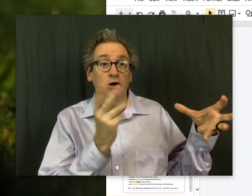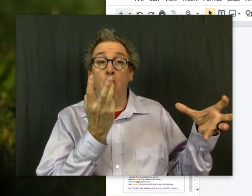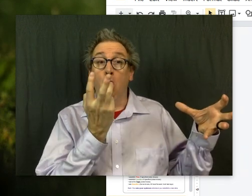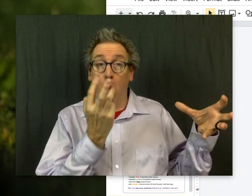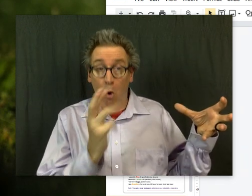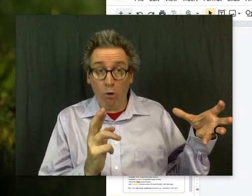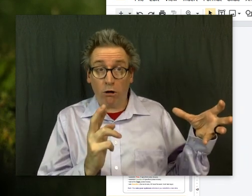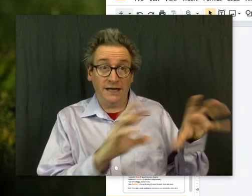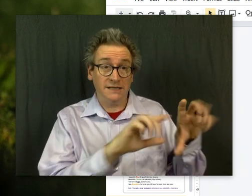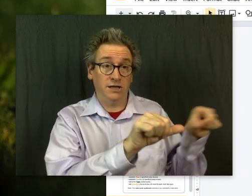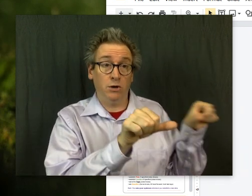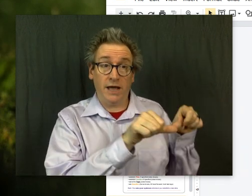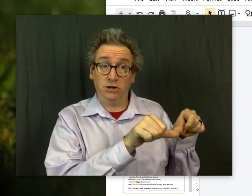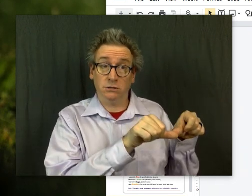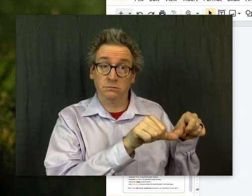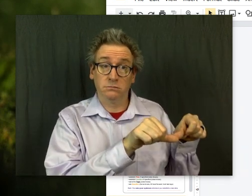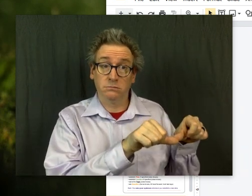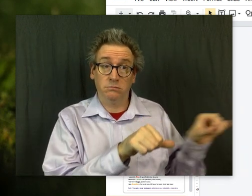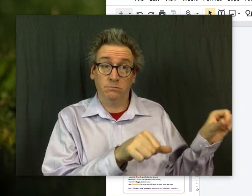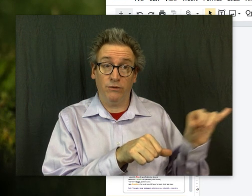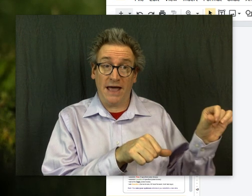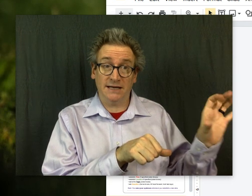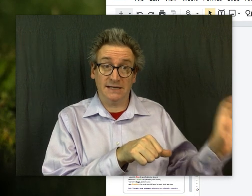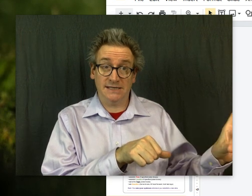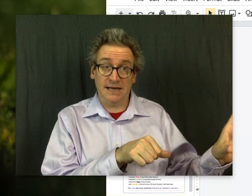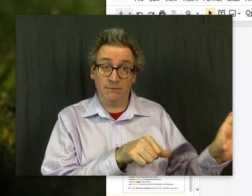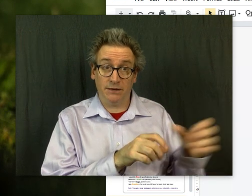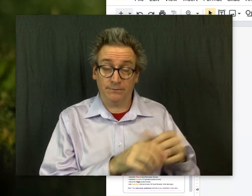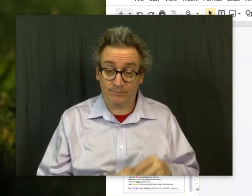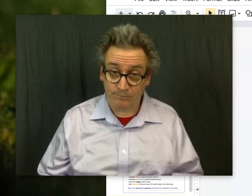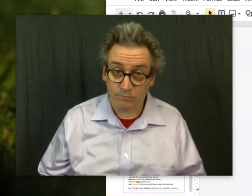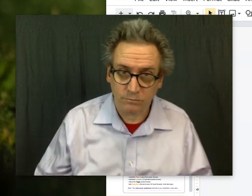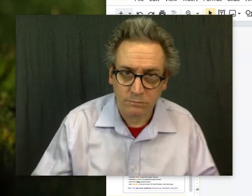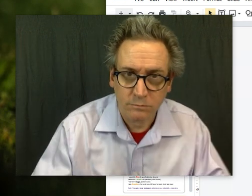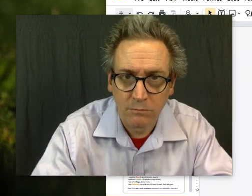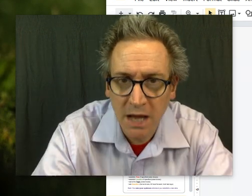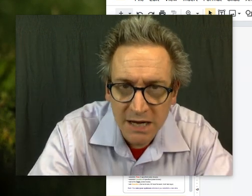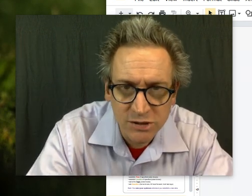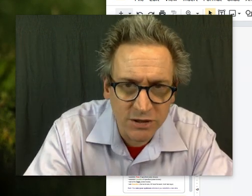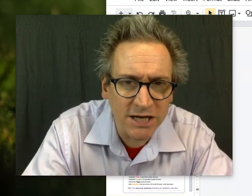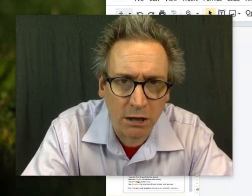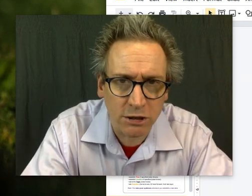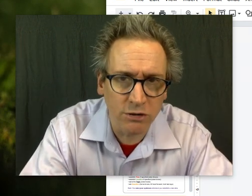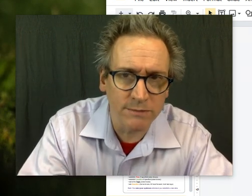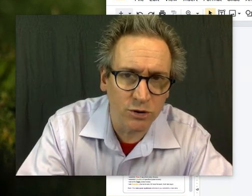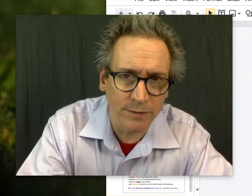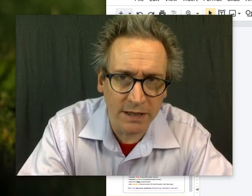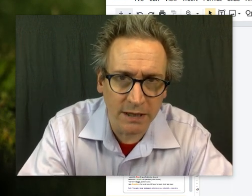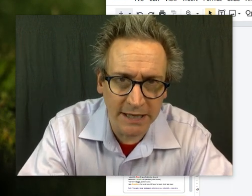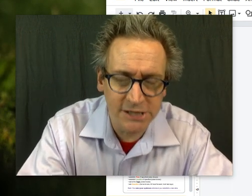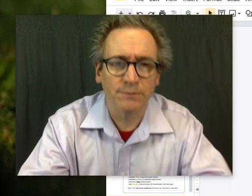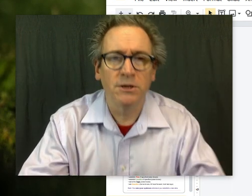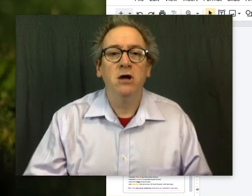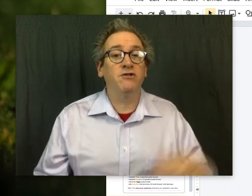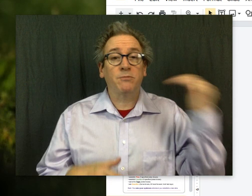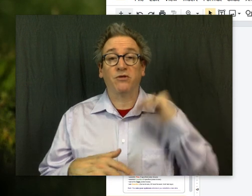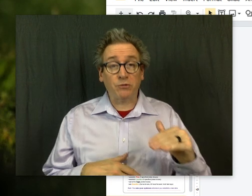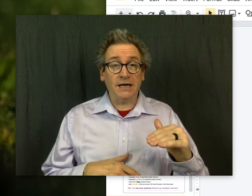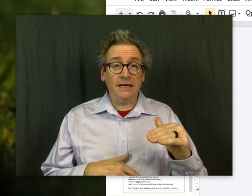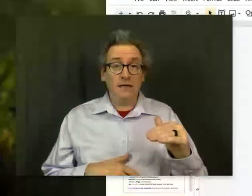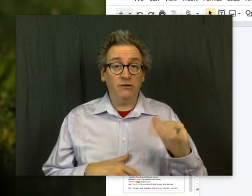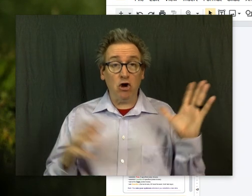object or it's the location. Both acting as the same thing. So I tried to color code them so it'd be a little bit easier. For